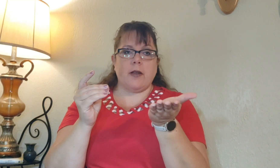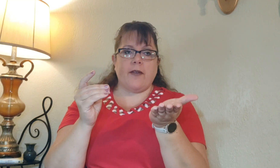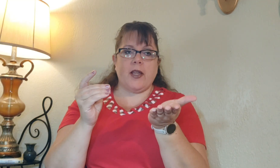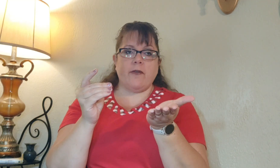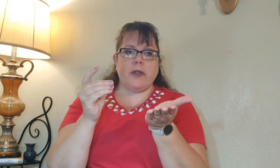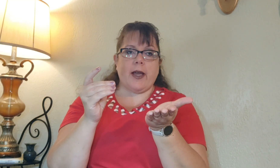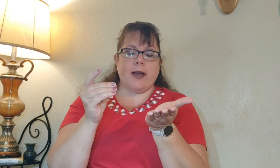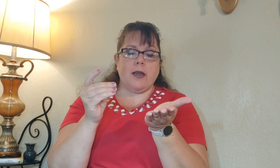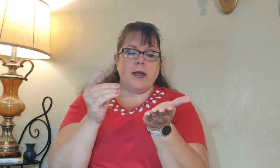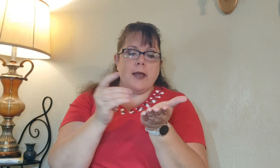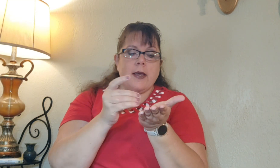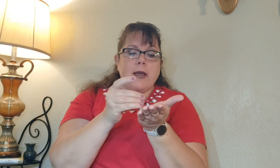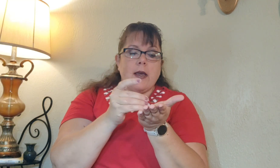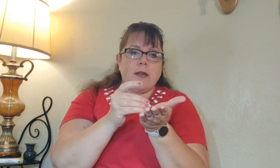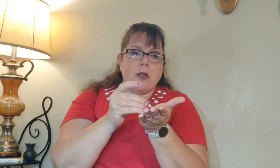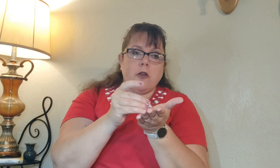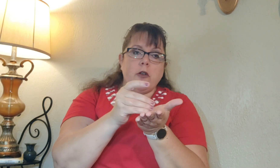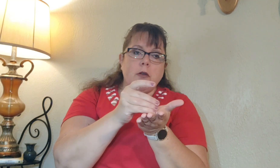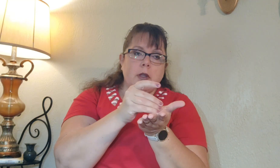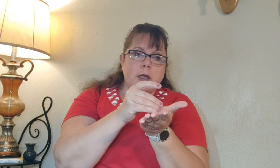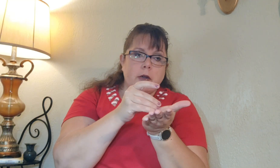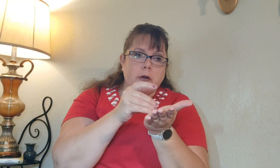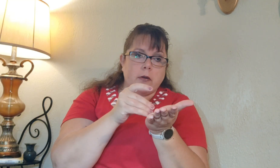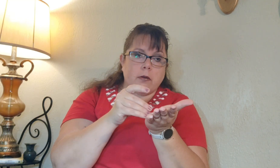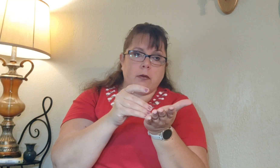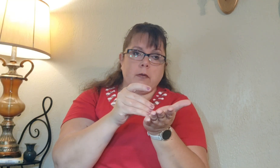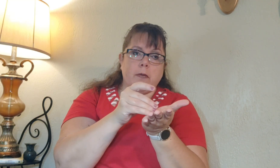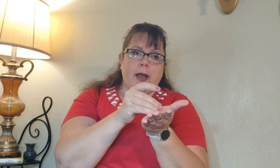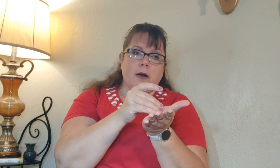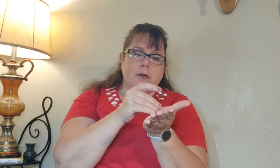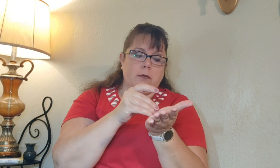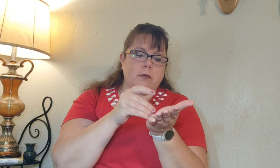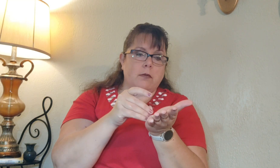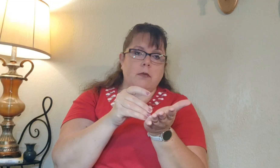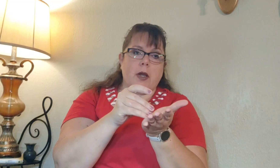left hand flat, and then you do little round